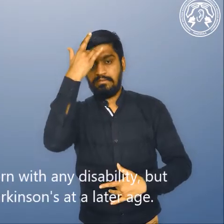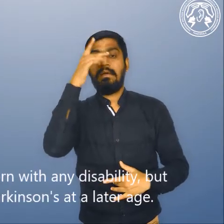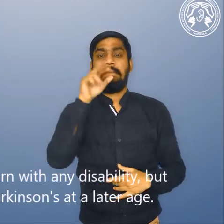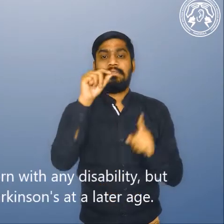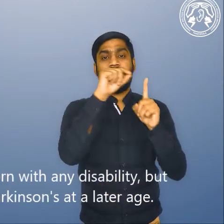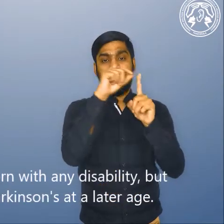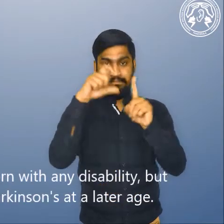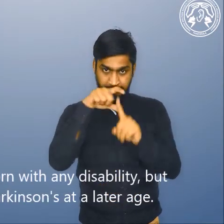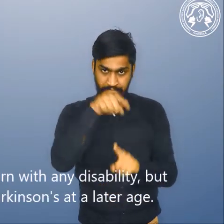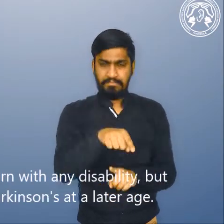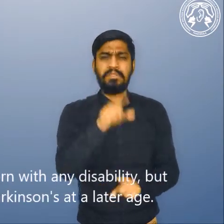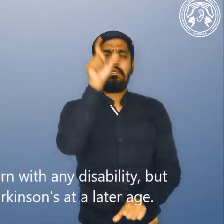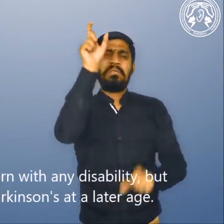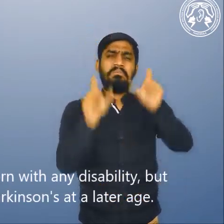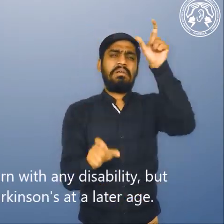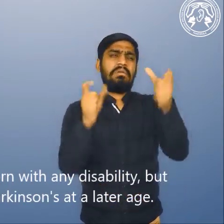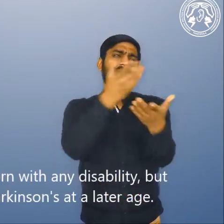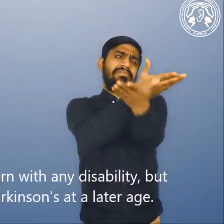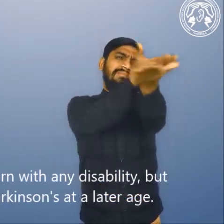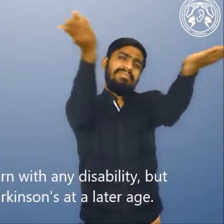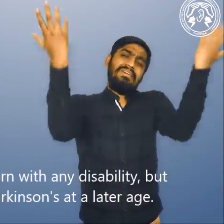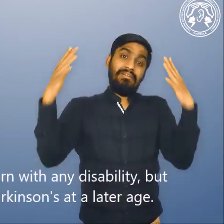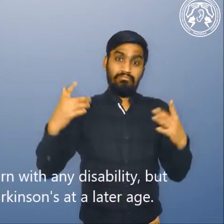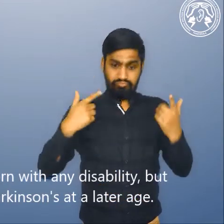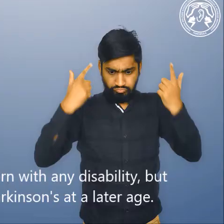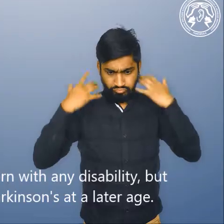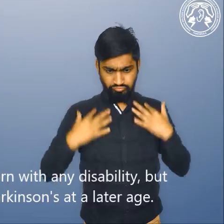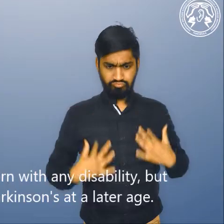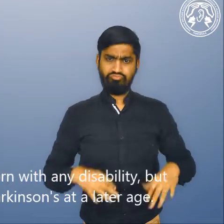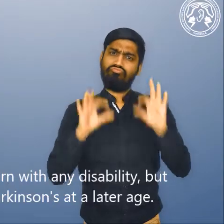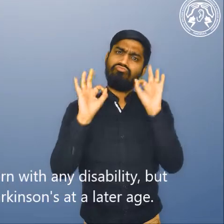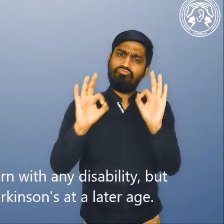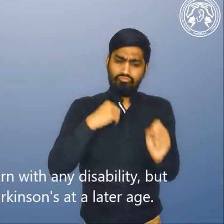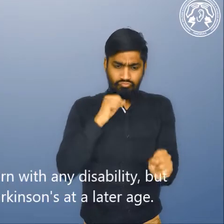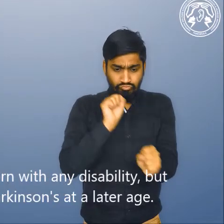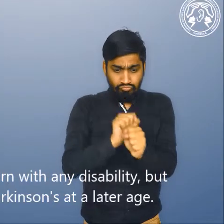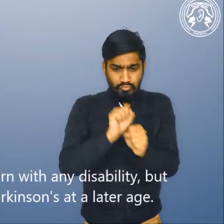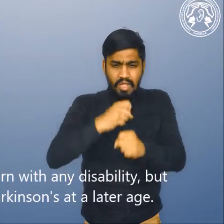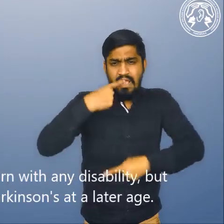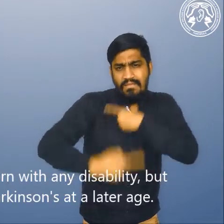People are not born with any disability but may develop Parkinson's at a later age.